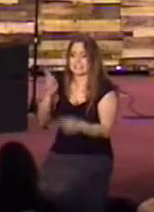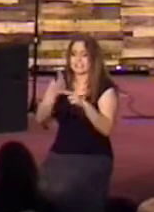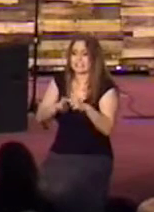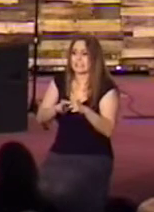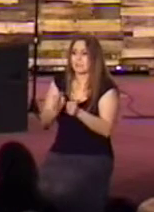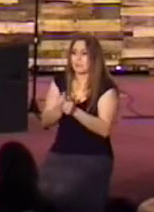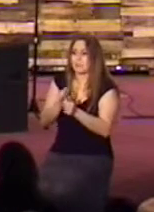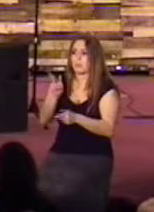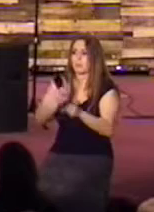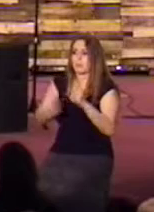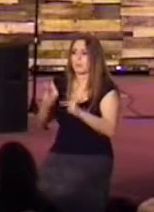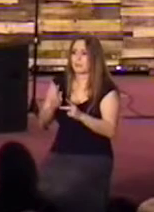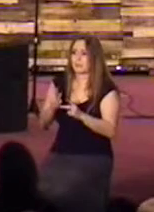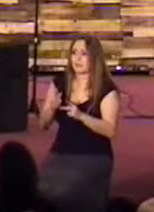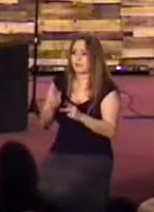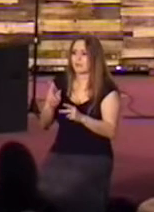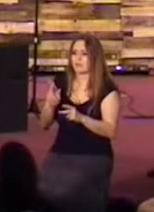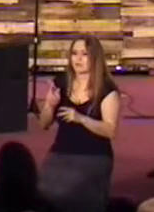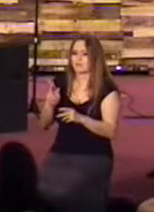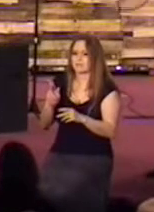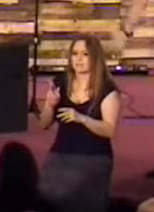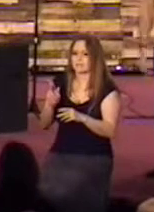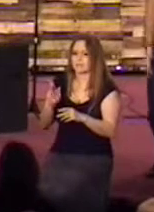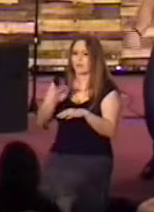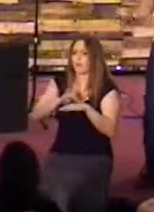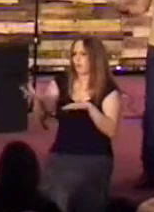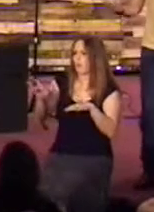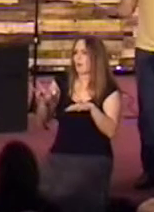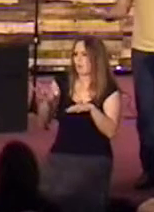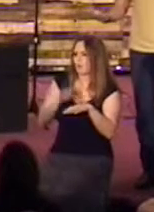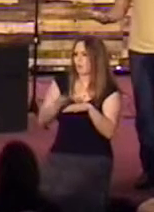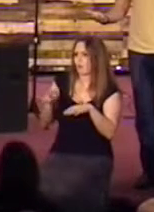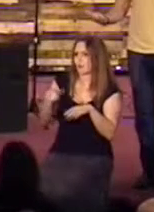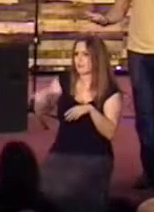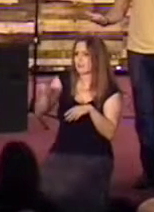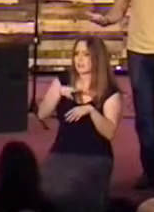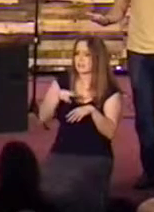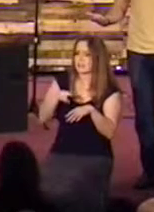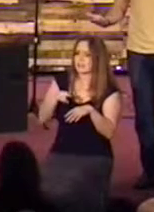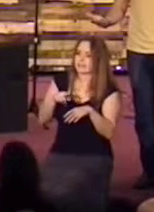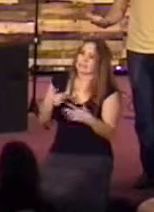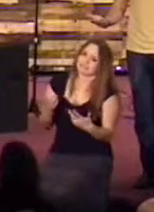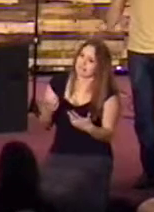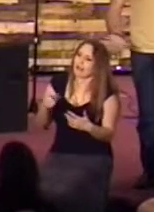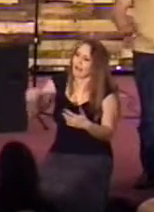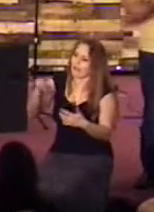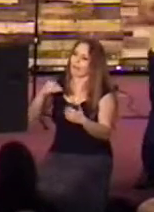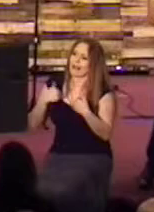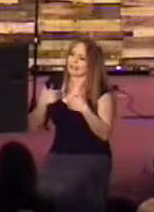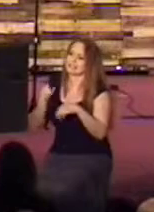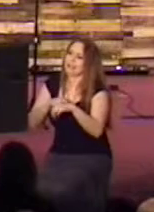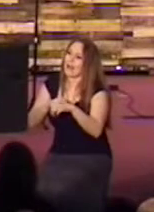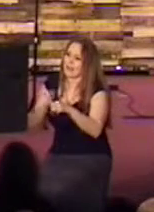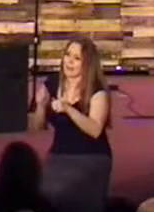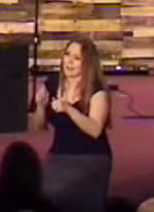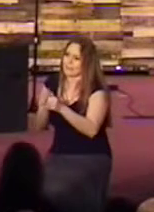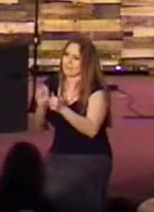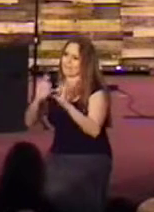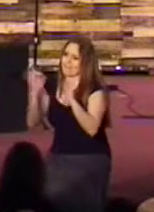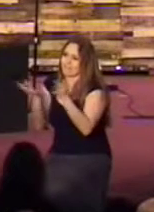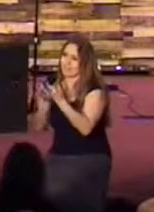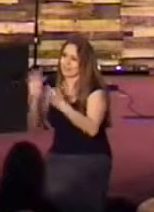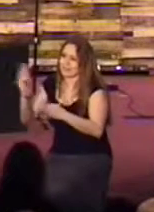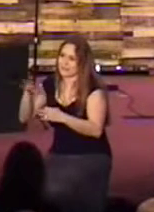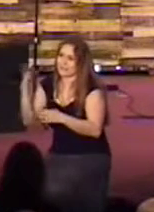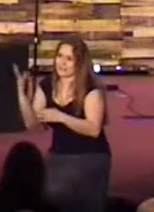people who were just completely rude to you, you were just spending time with family for Christmas and Thanksgiving. This has happened to you in the last